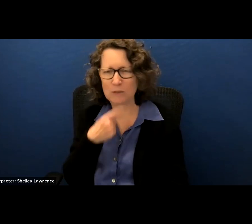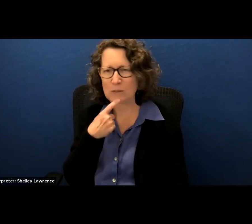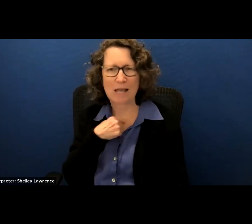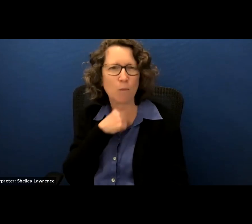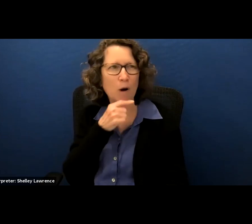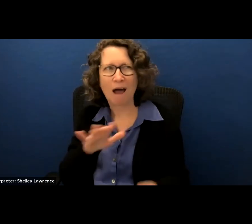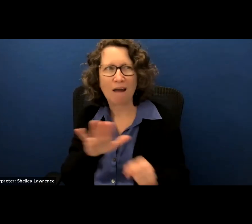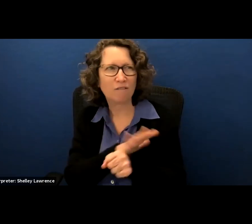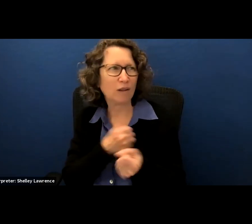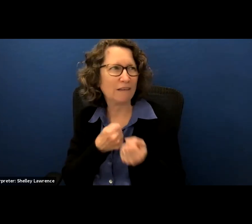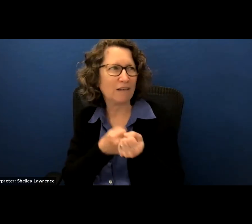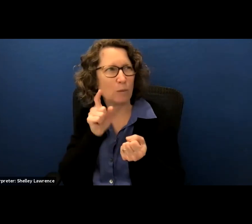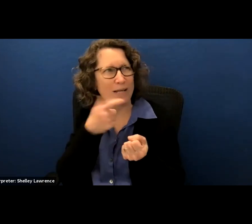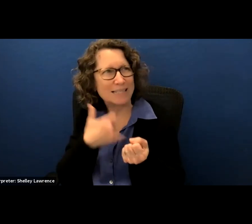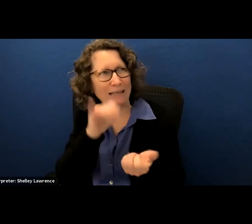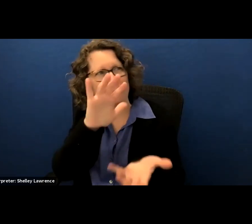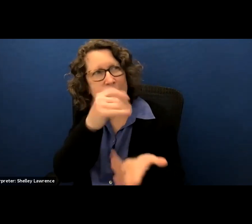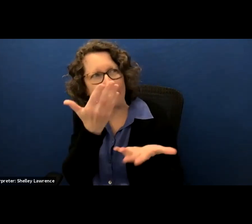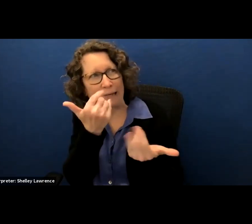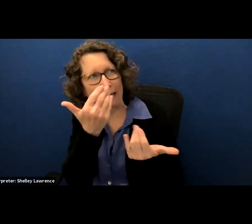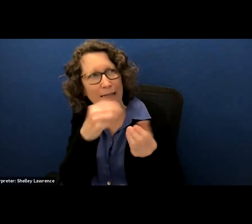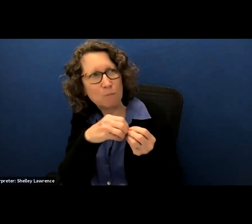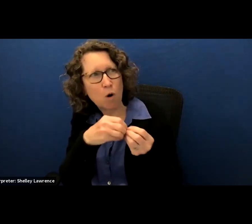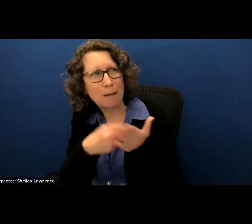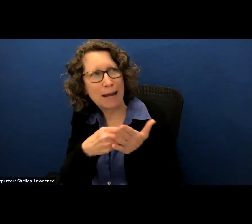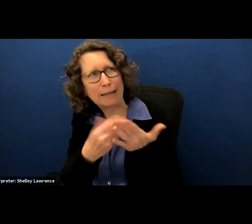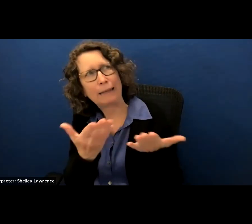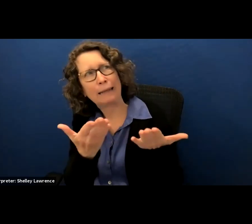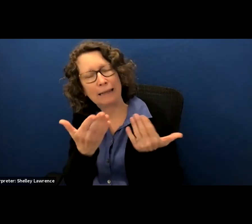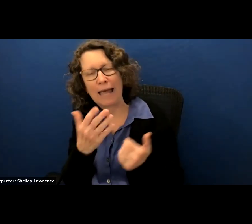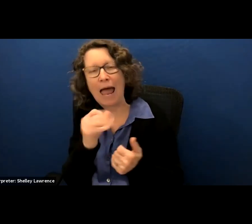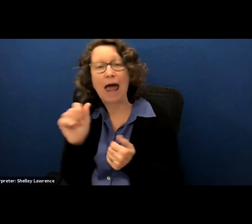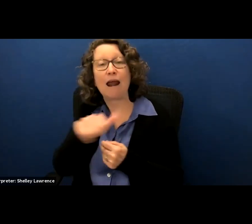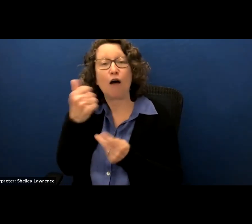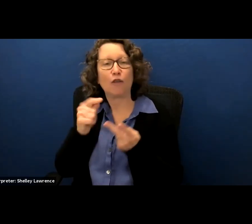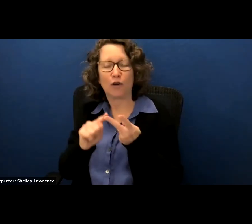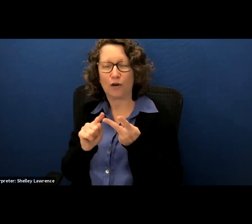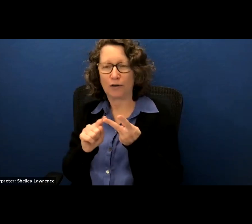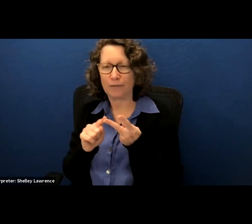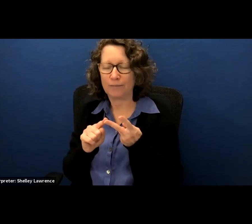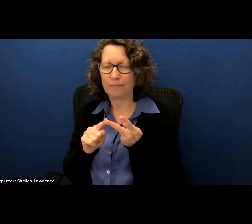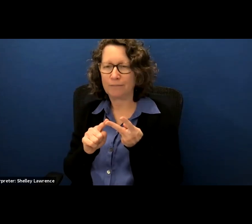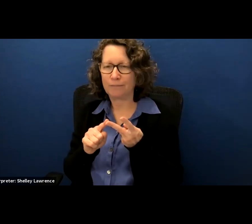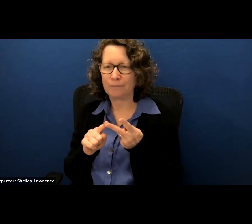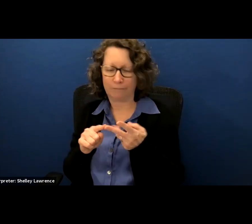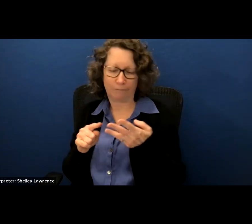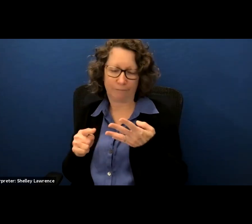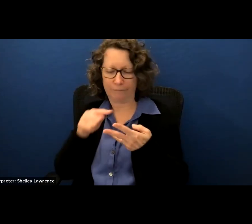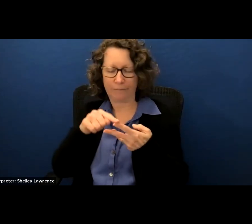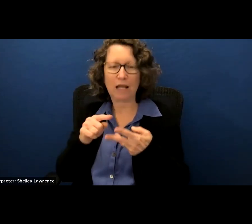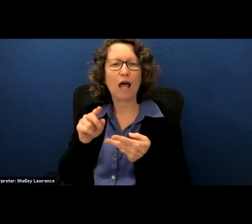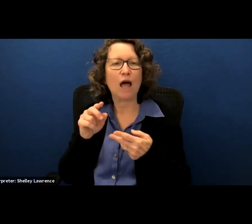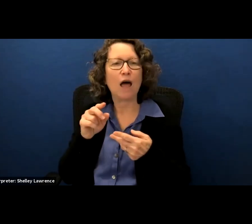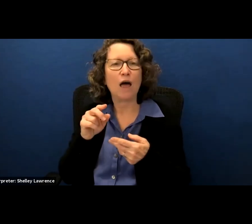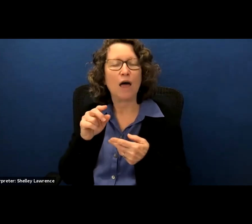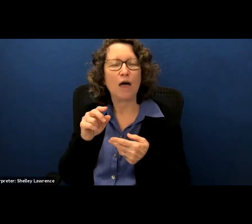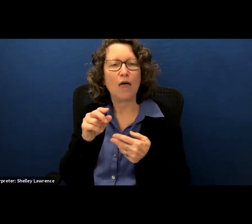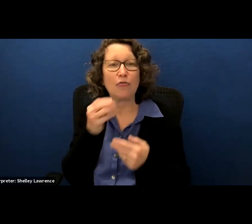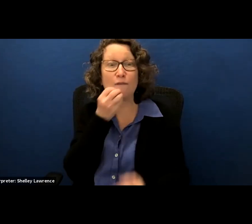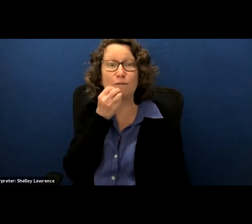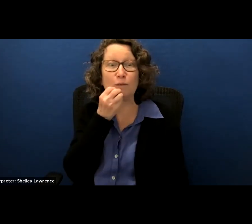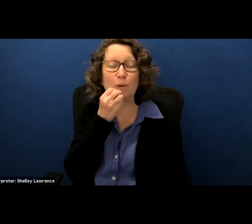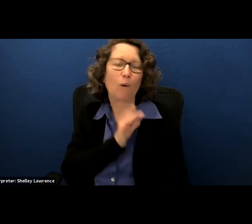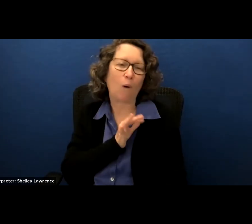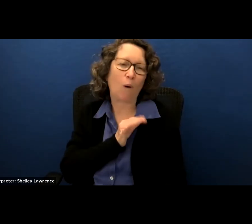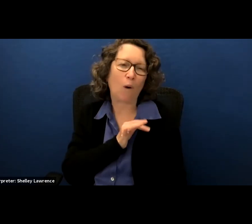fully funded. We still need more. And then the other one was the universal meals. I think it's of course